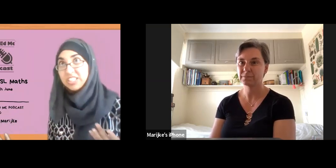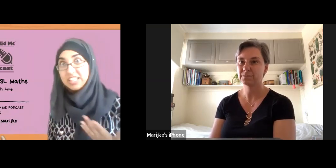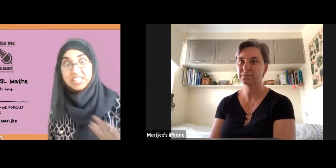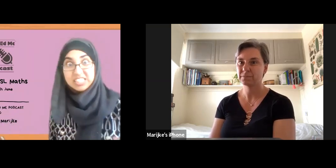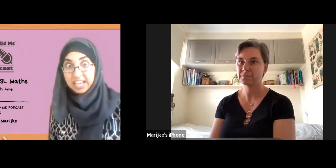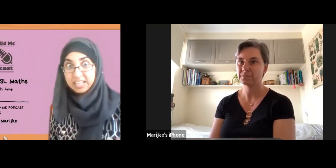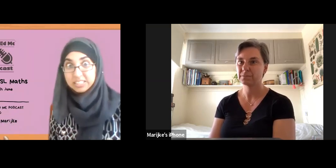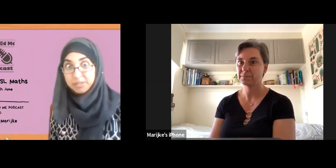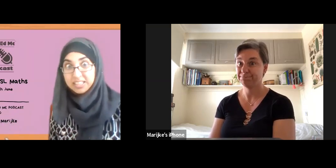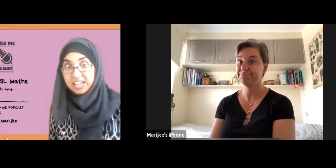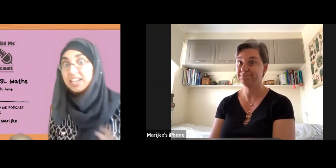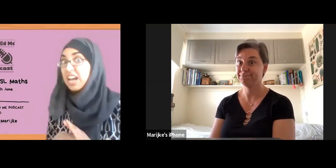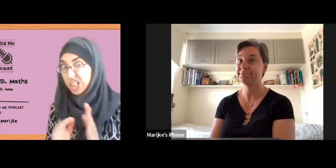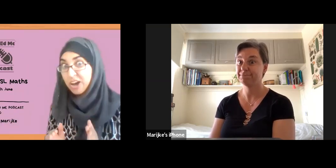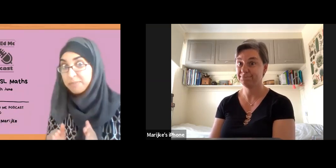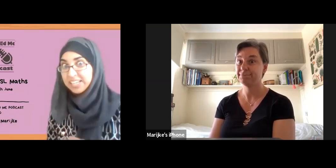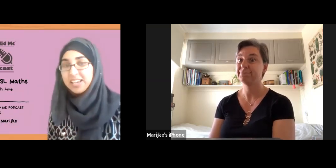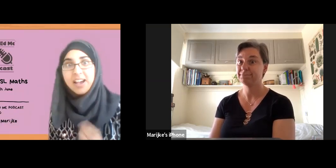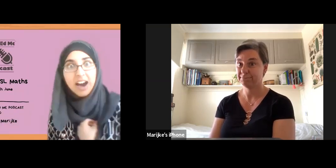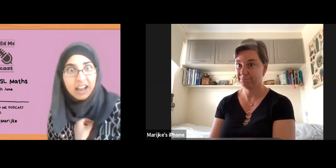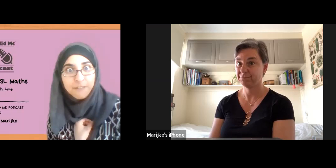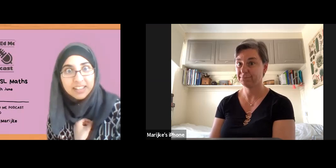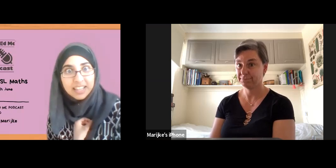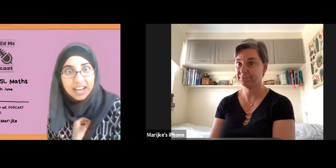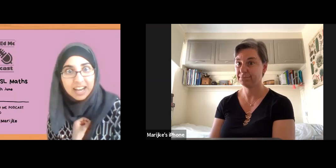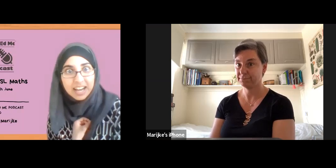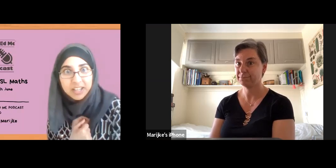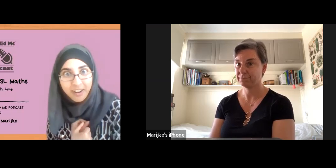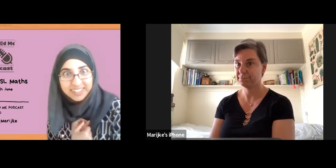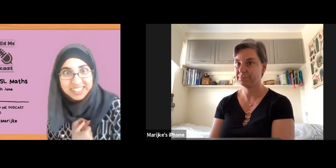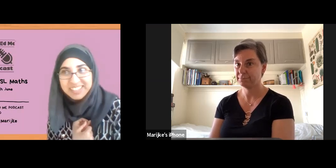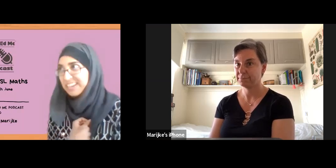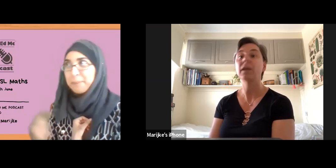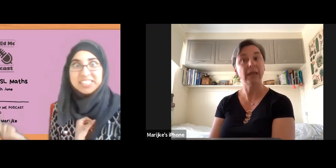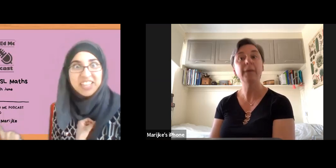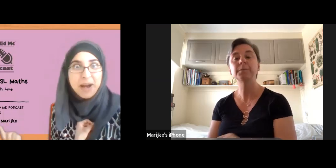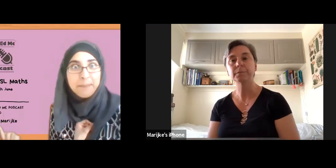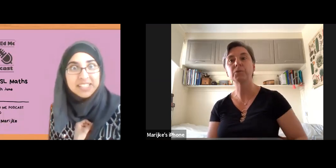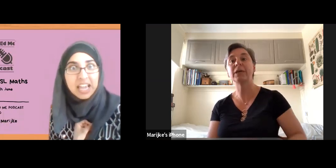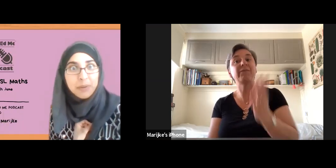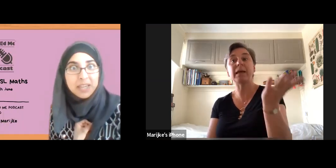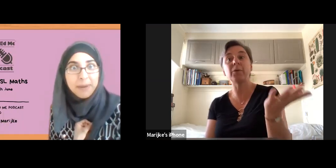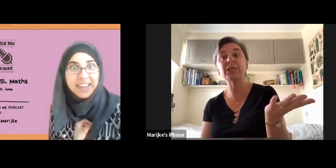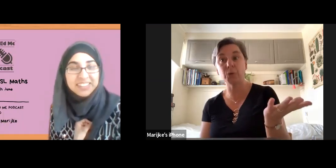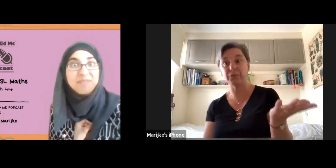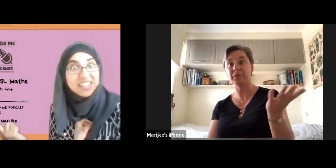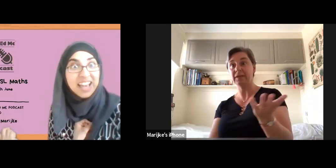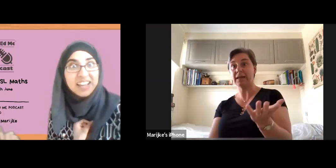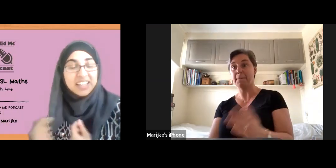and 30K to be there, a lot of money. I felt like I had to work harder because of the amount of money to give them their money's worth. Yeah. Yeah. Even